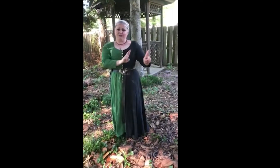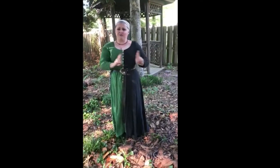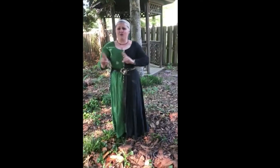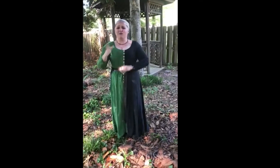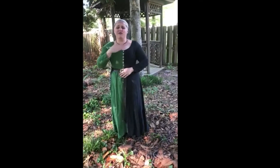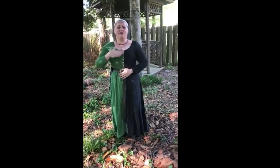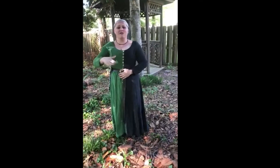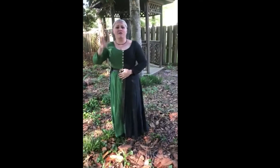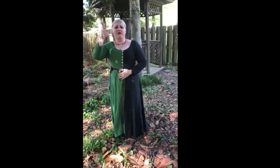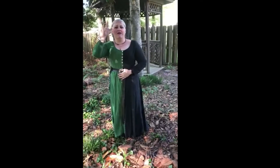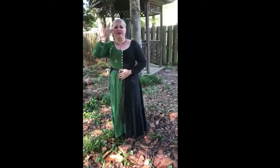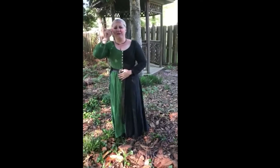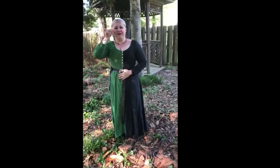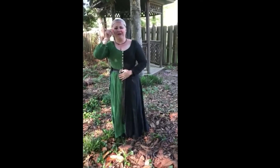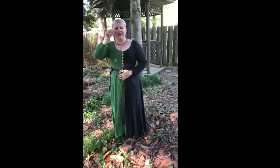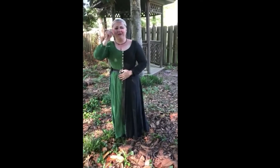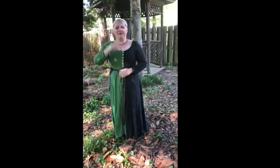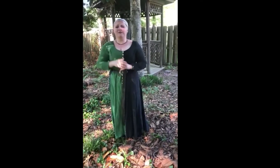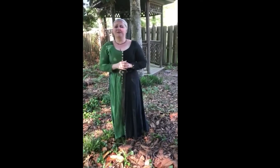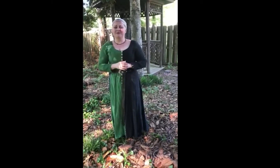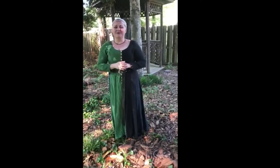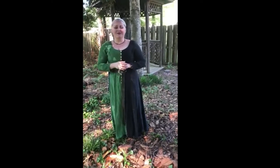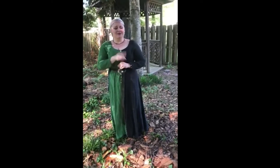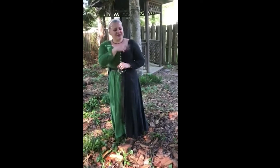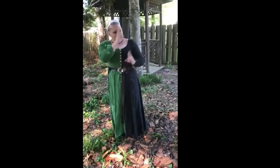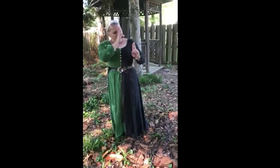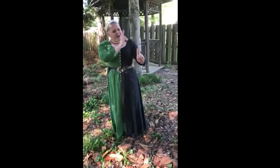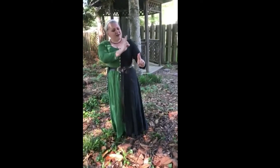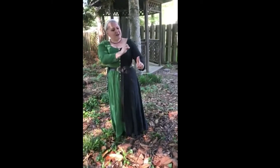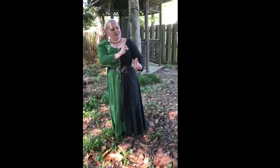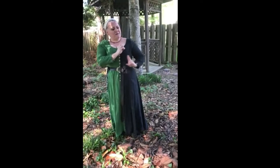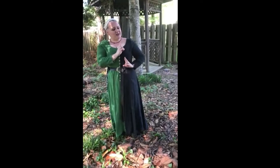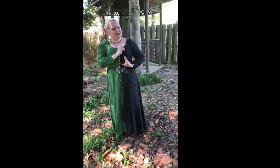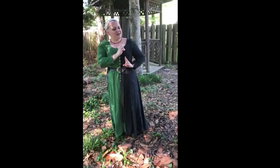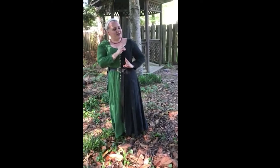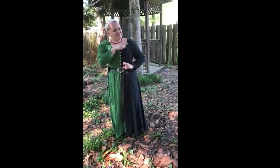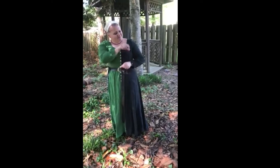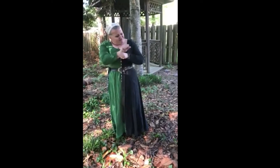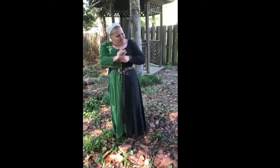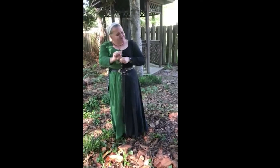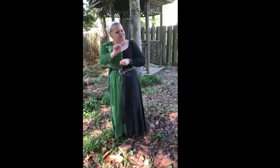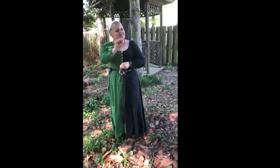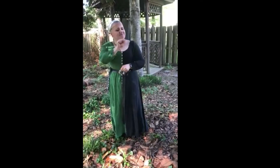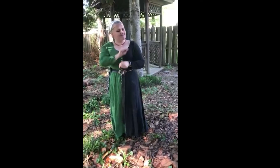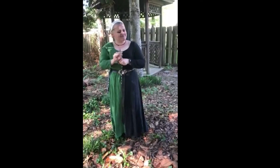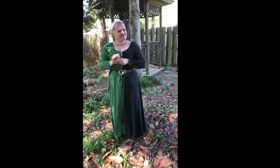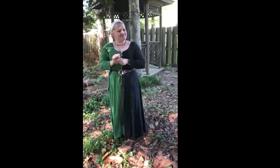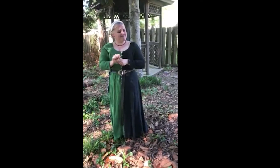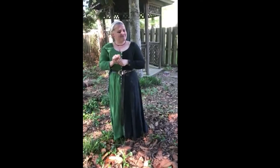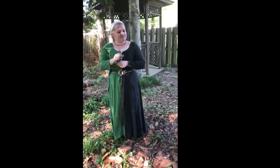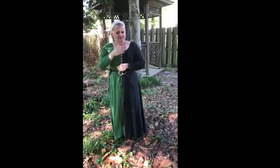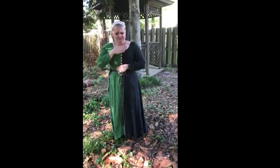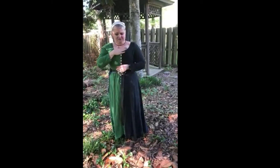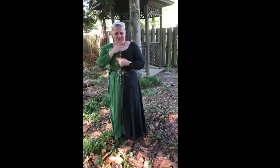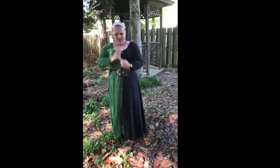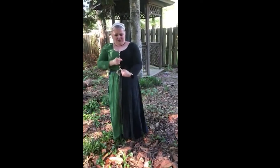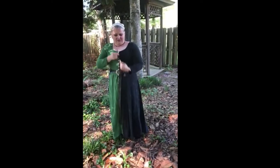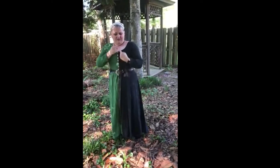and prepare my mount. You honored me in labor, you make my